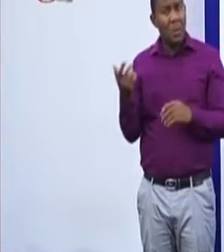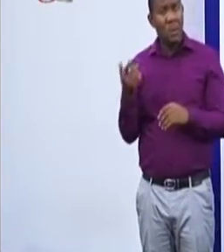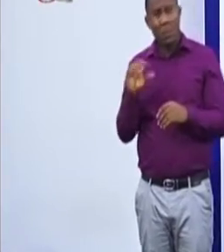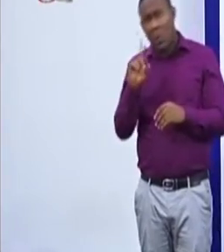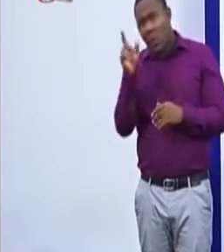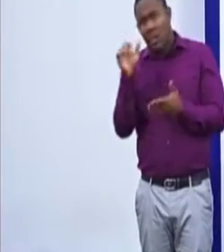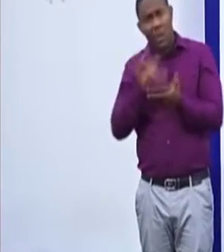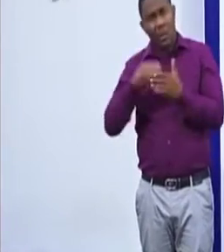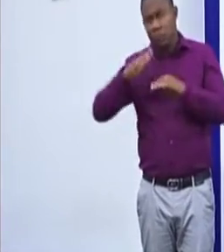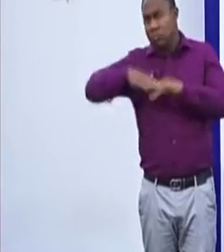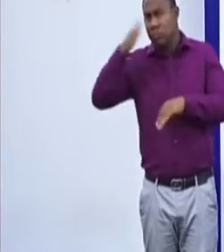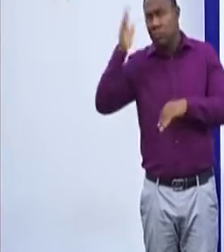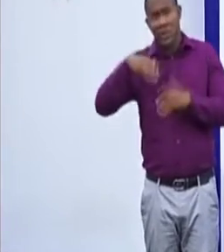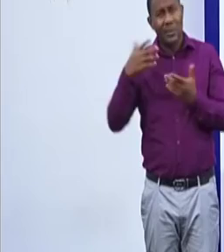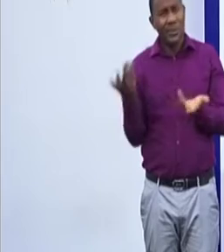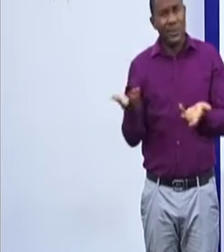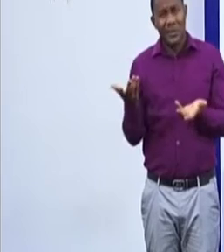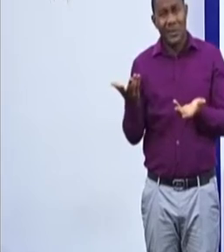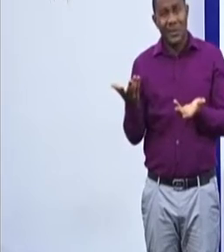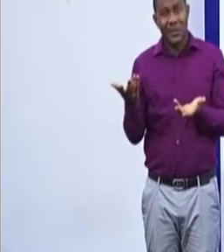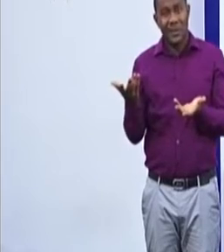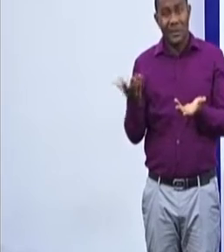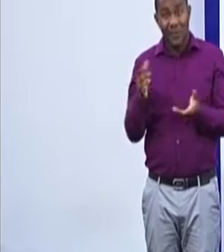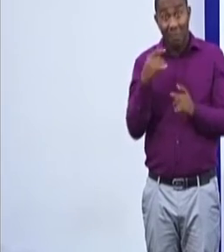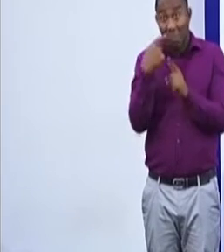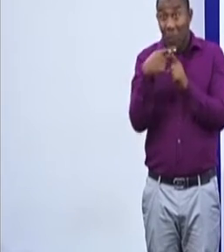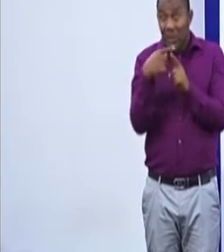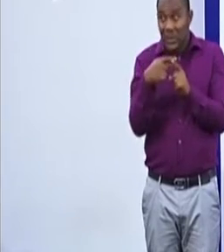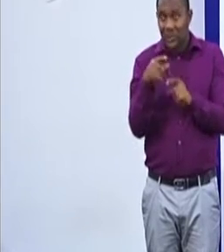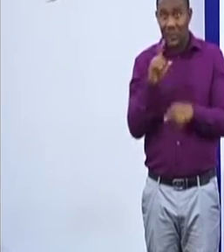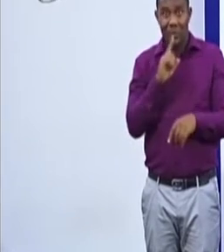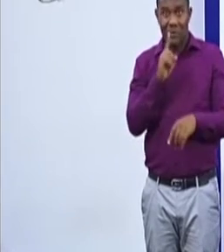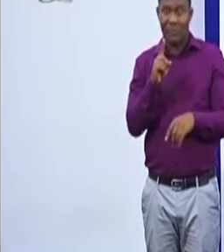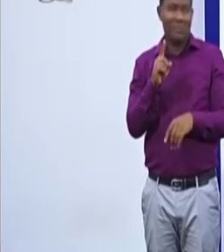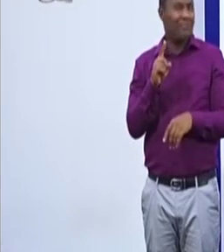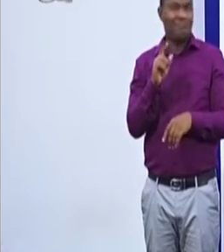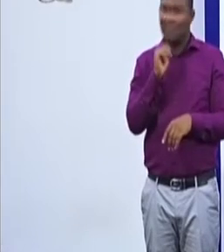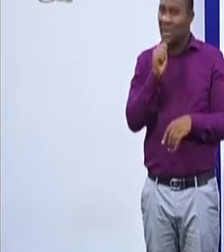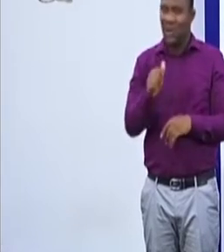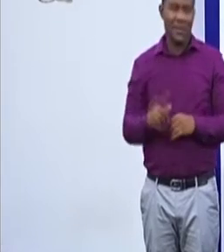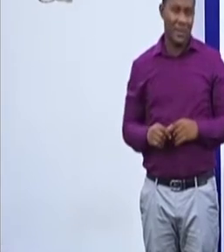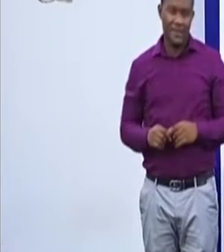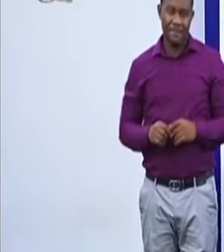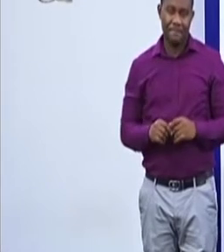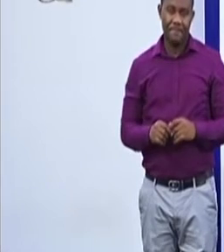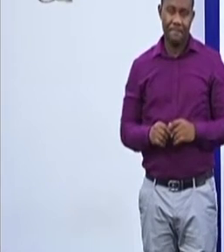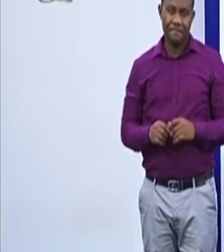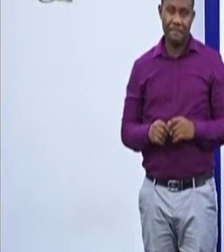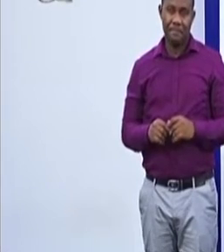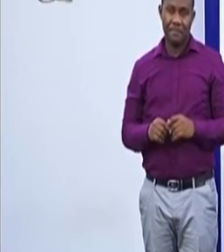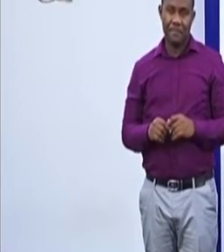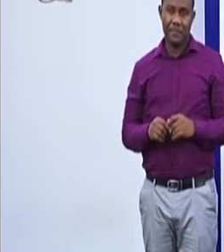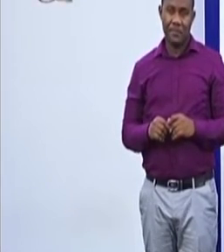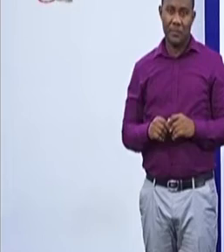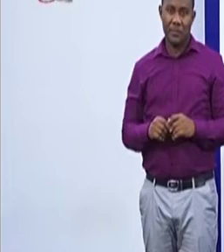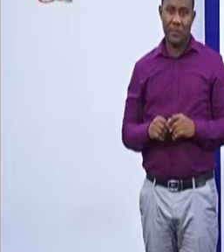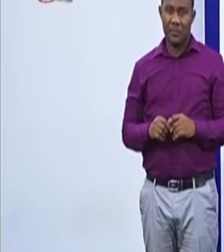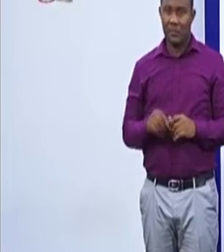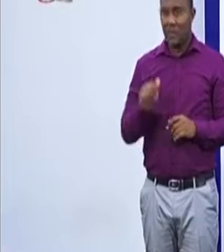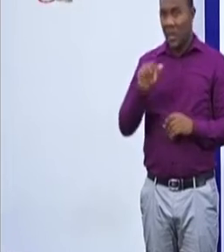and something. We'll deal with those ones later. But let me just read you a section of Act 755.